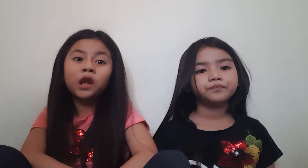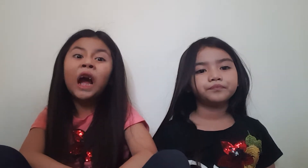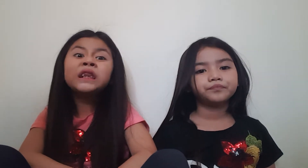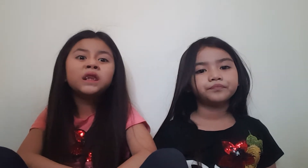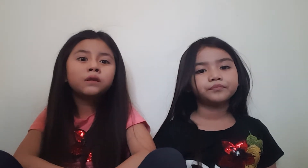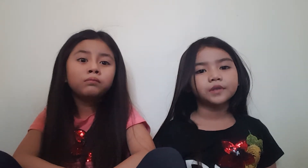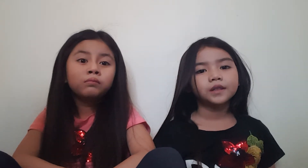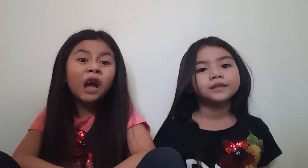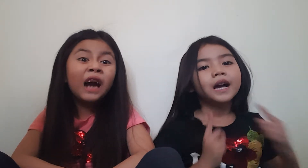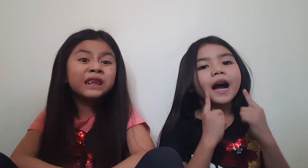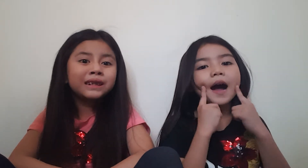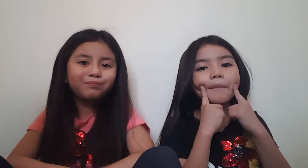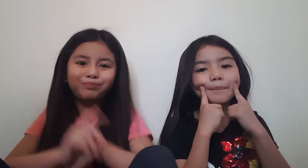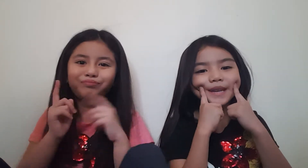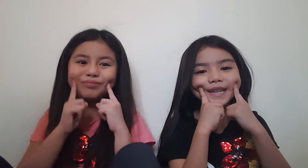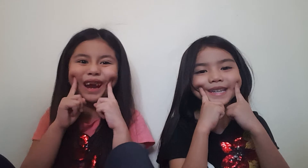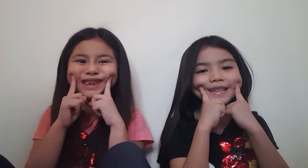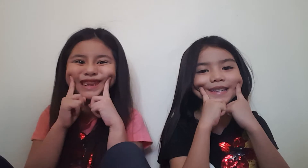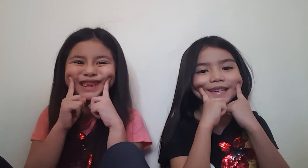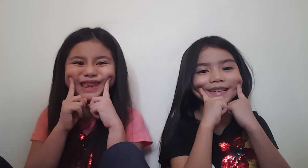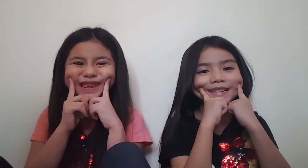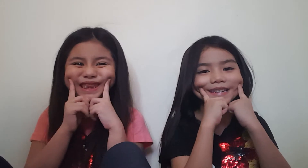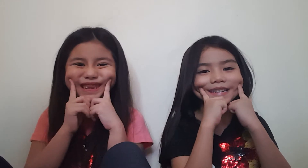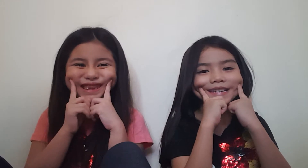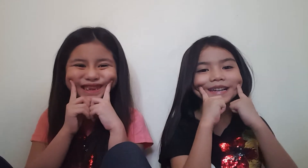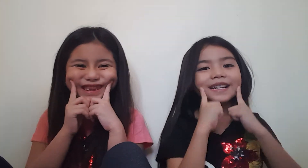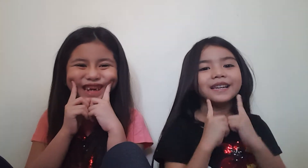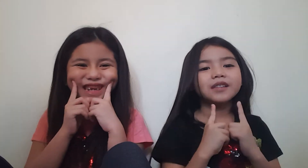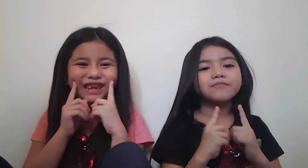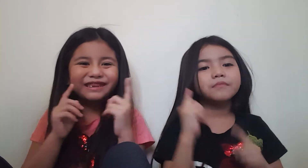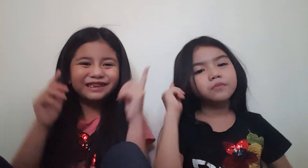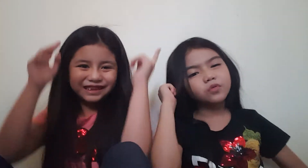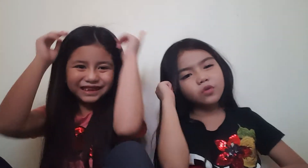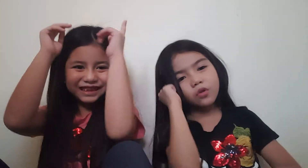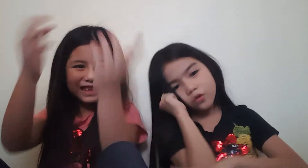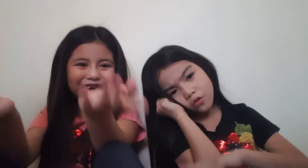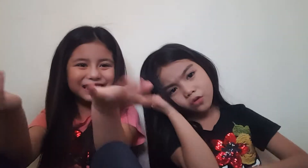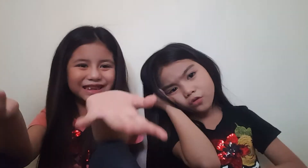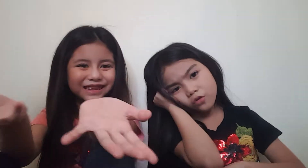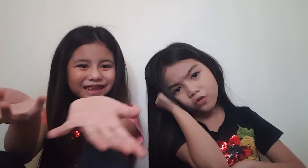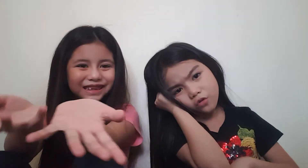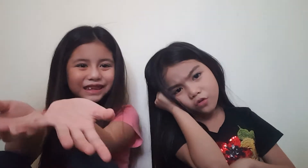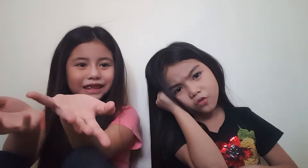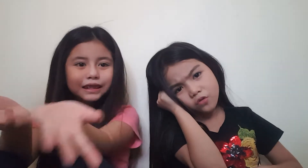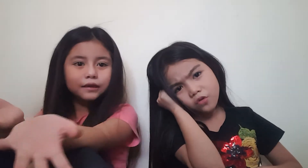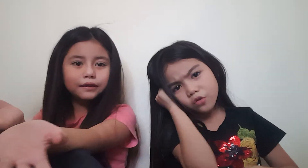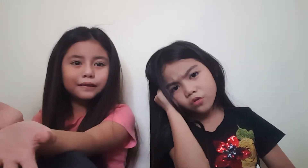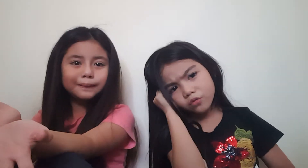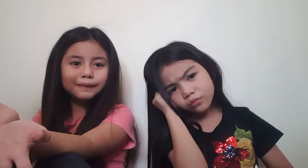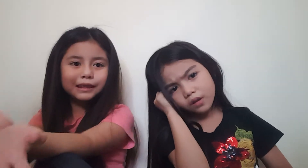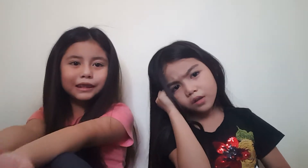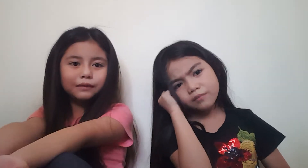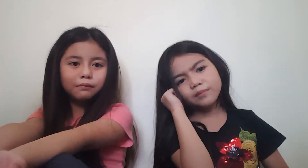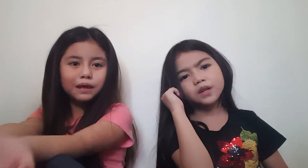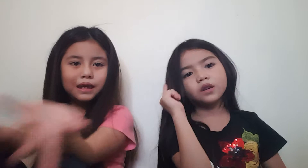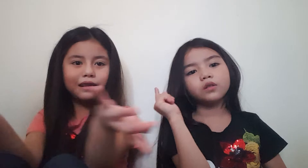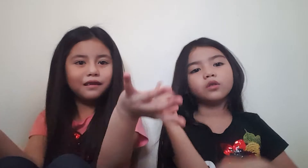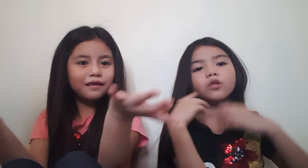I To let you know You make me glow